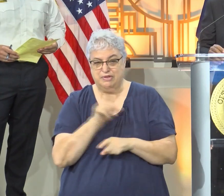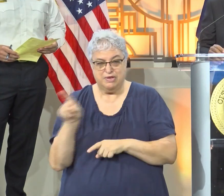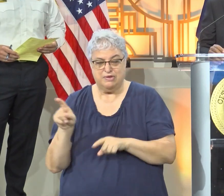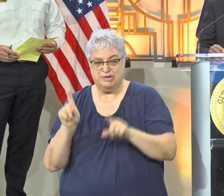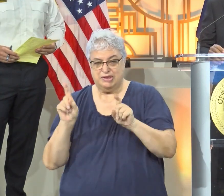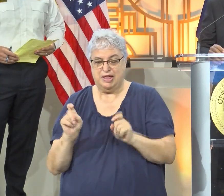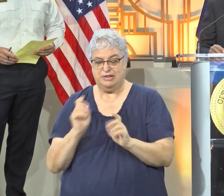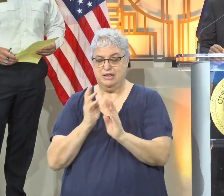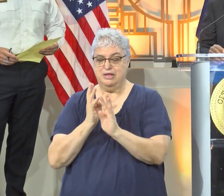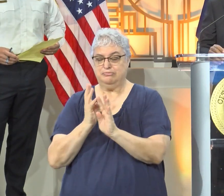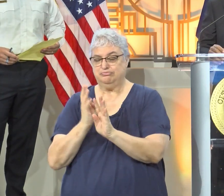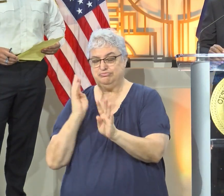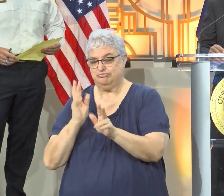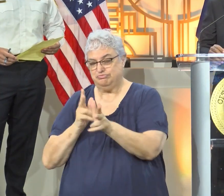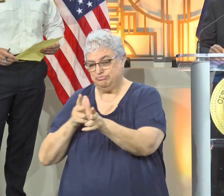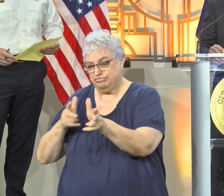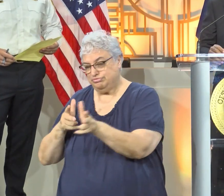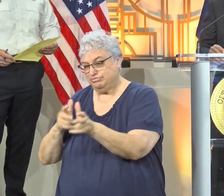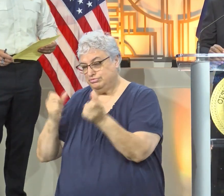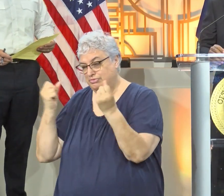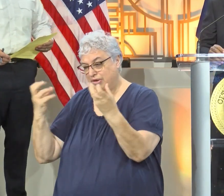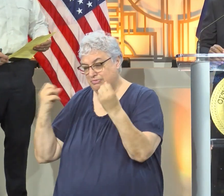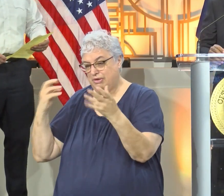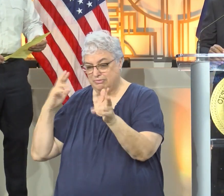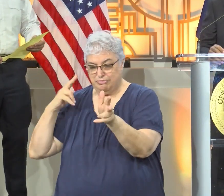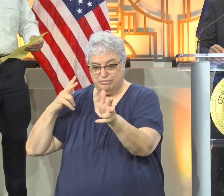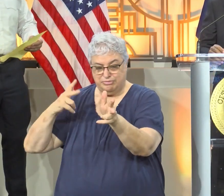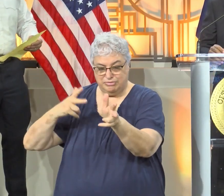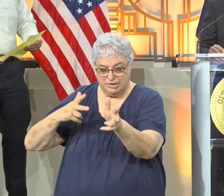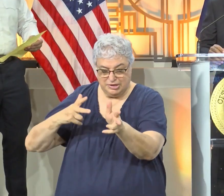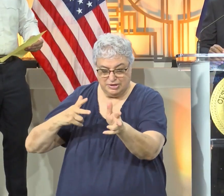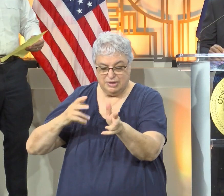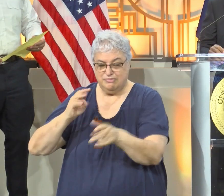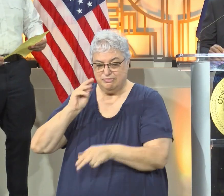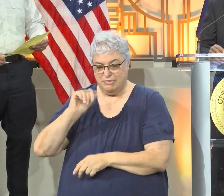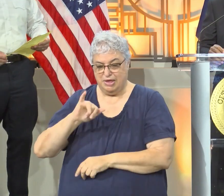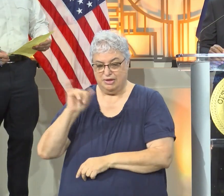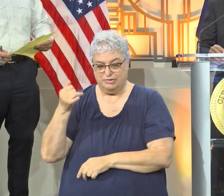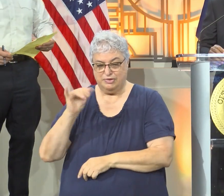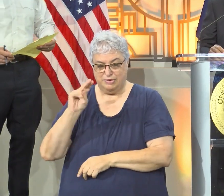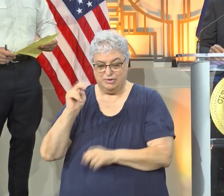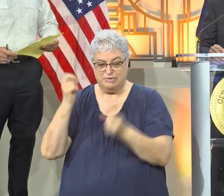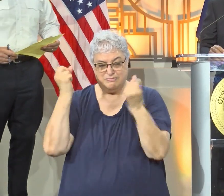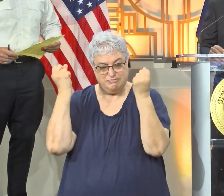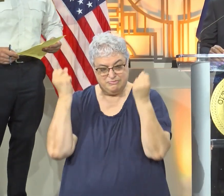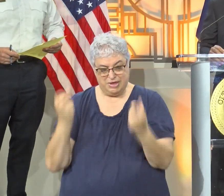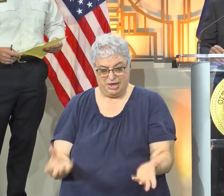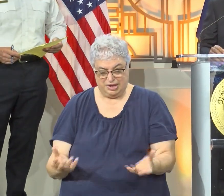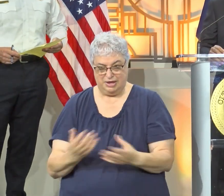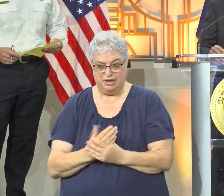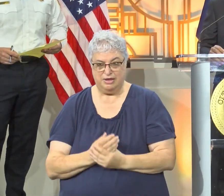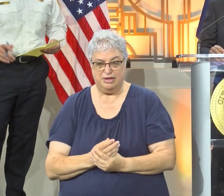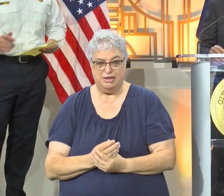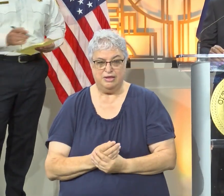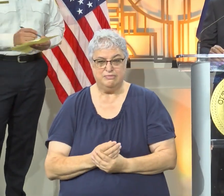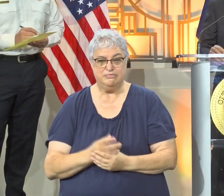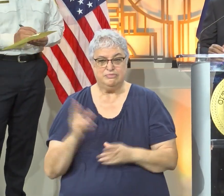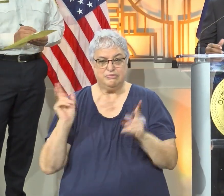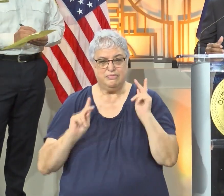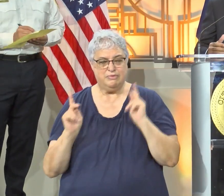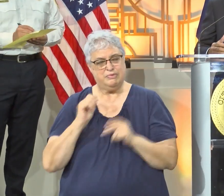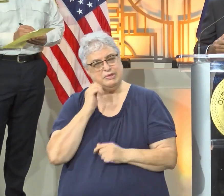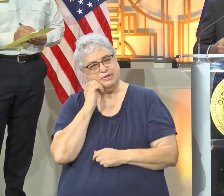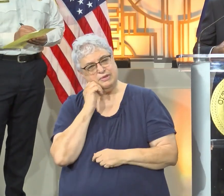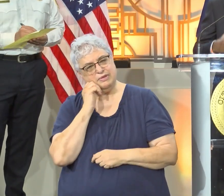doing a fine job in May and June, so much so that the question